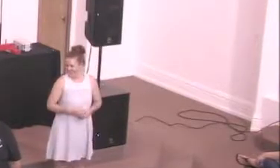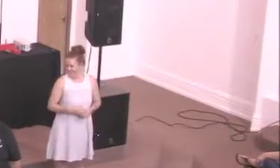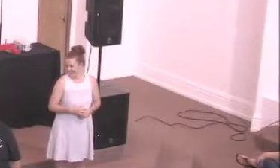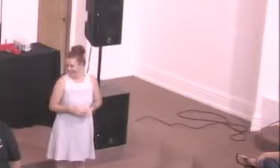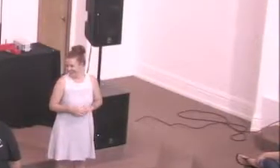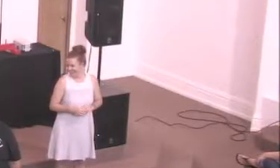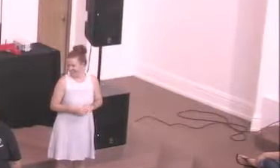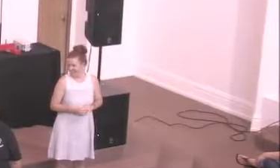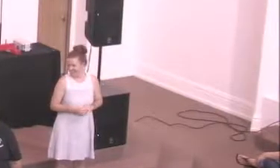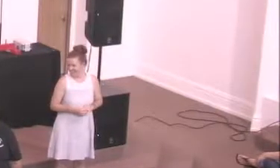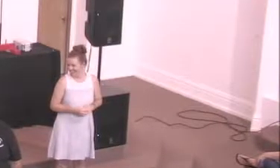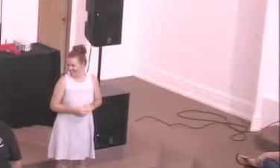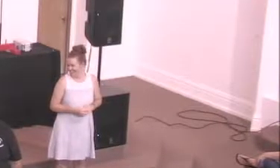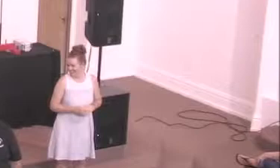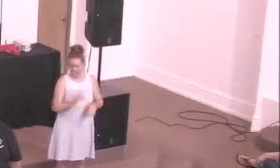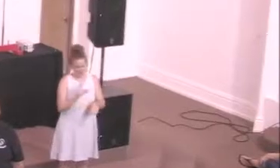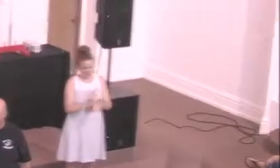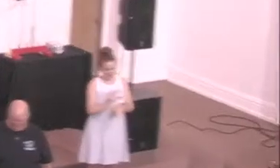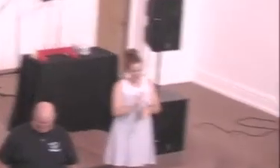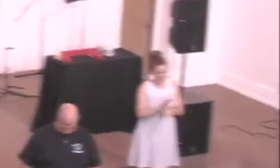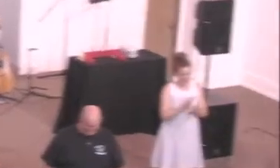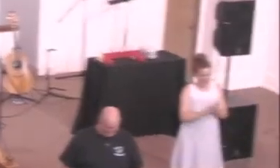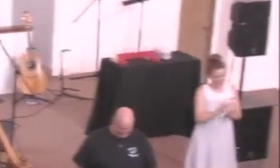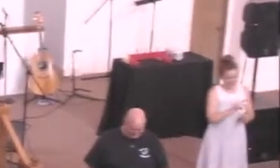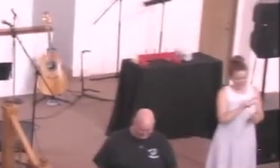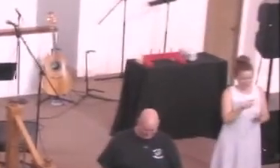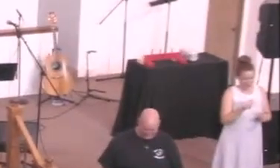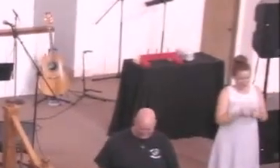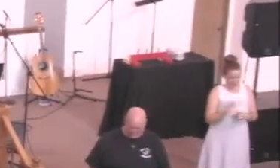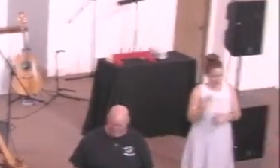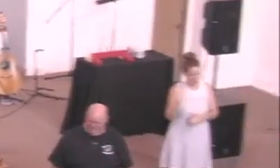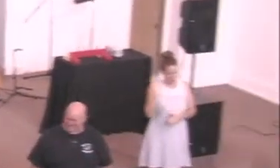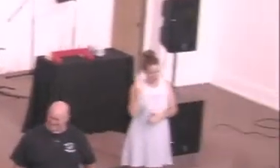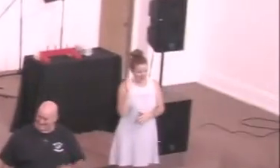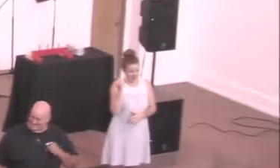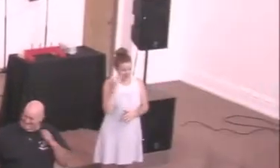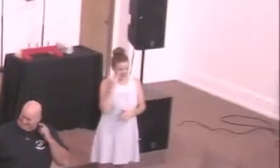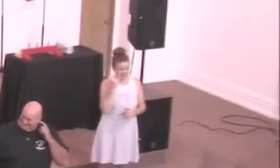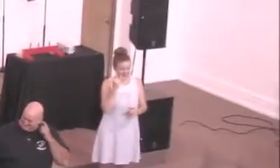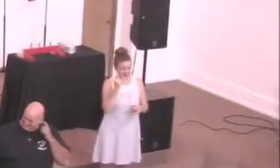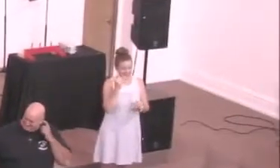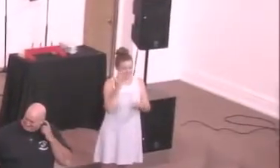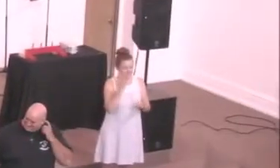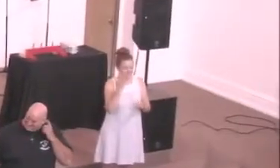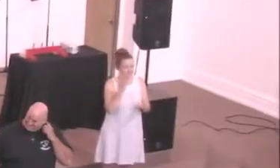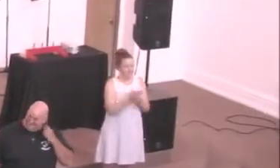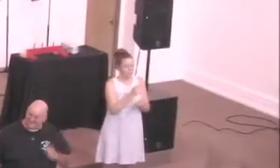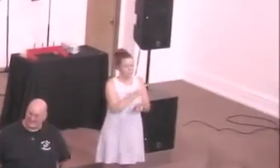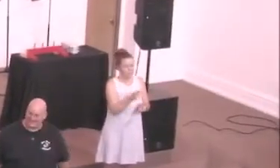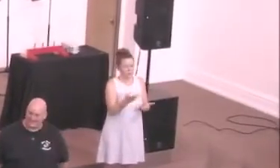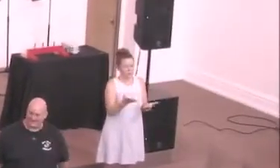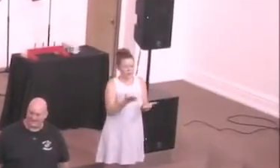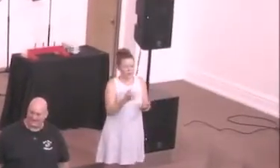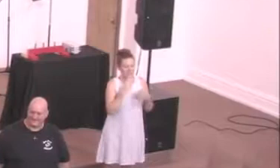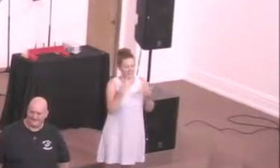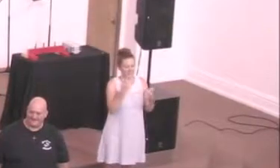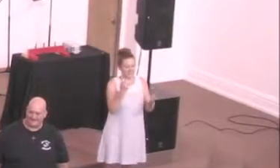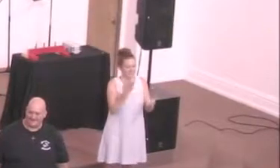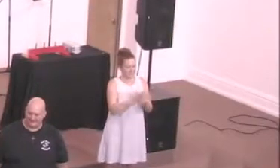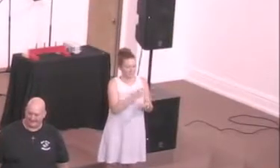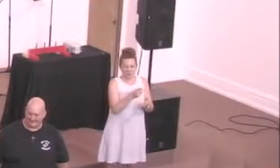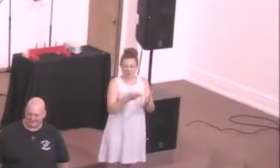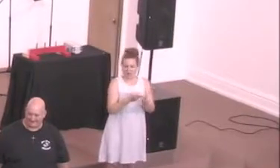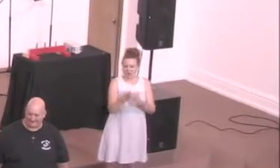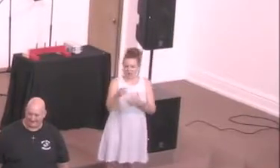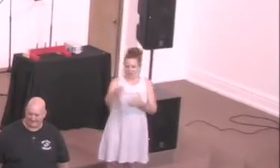Now, church, can I ask one of you to raise your hand and tell me something that hinders you? What's a sin that hinders you? We're some honest people.